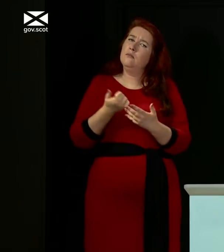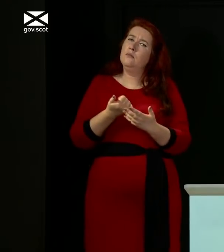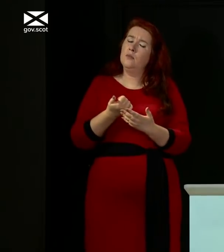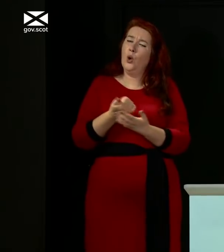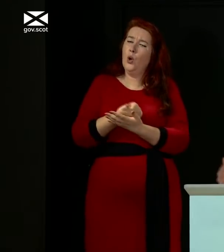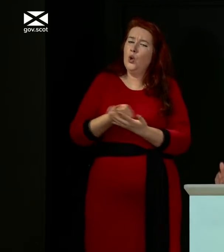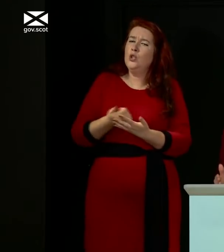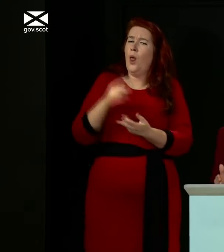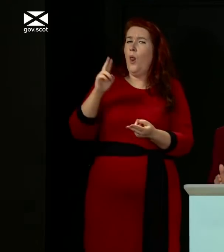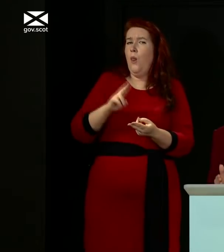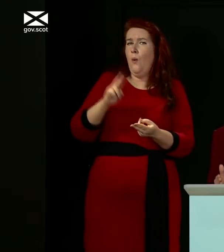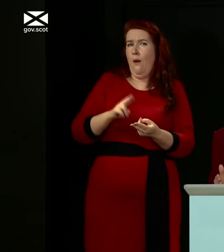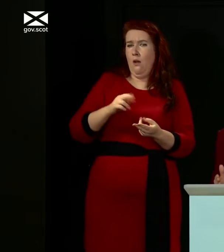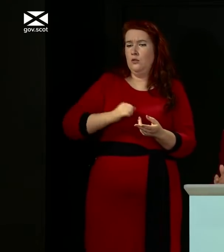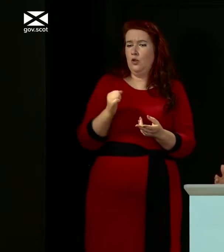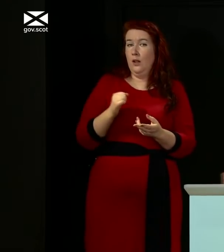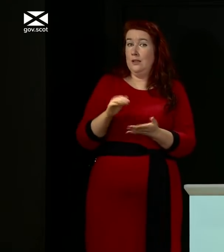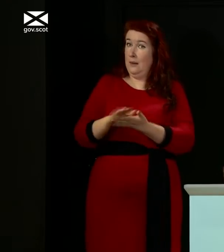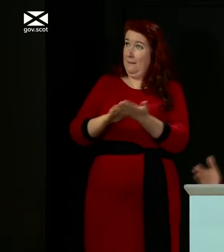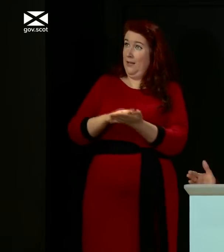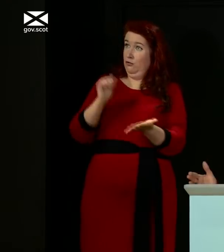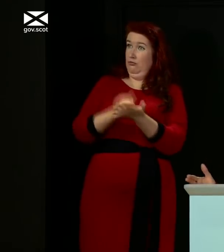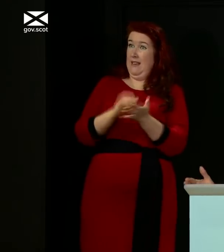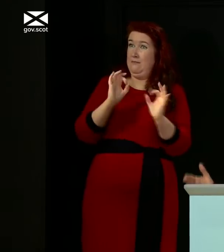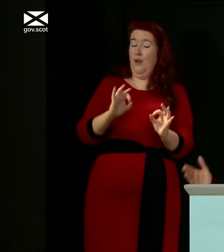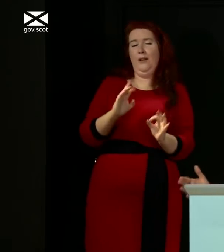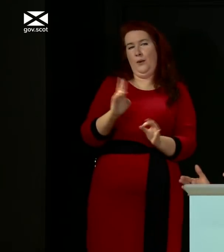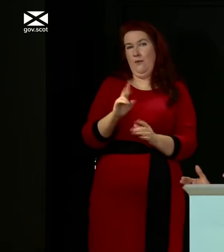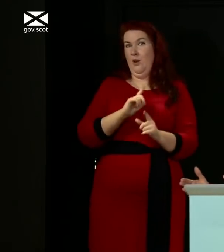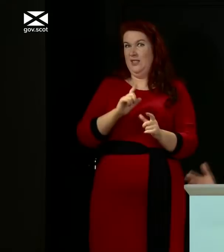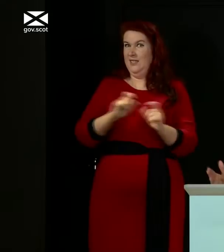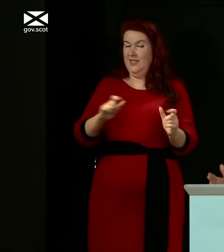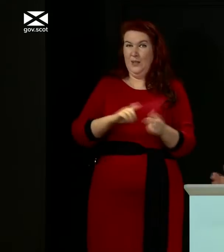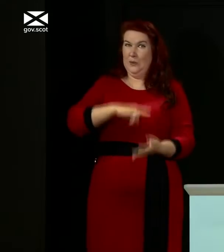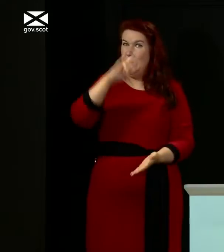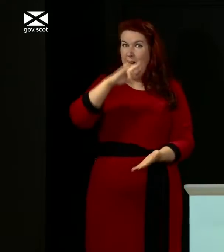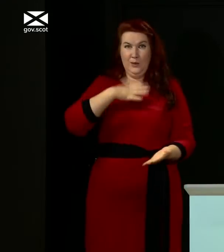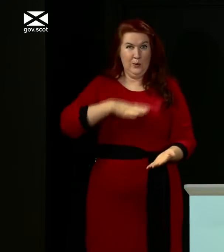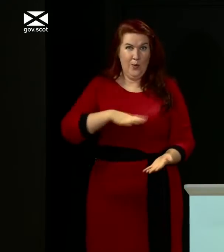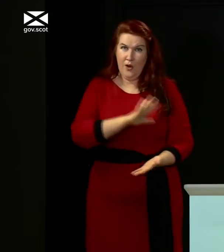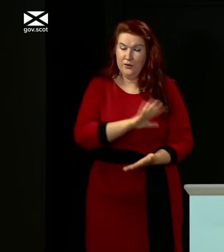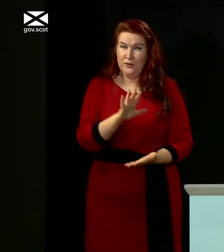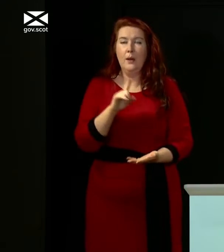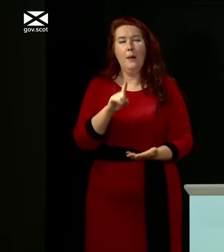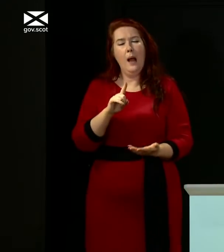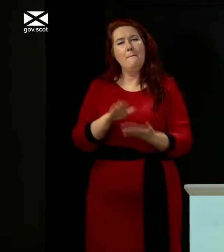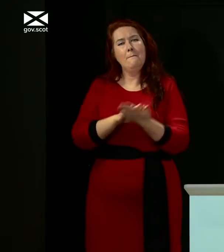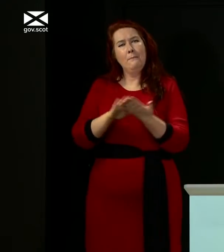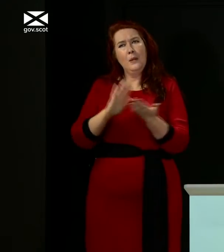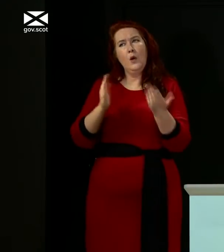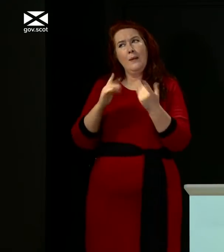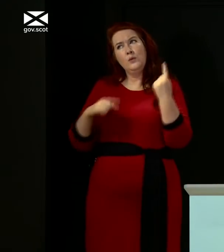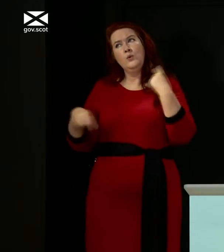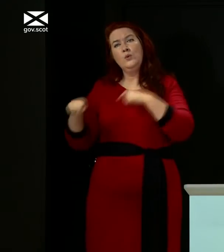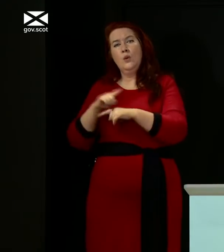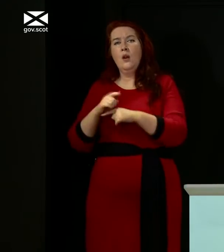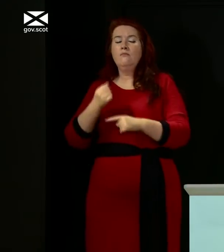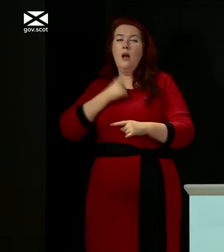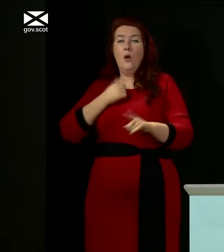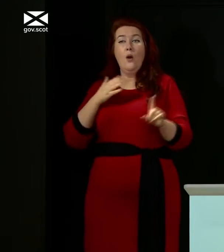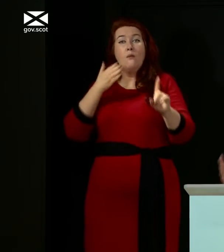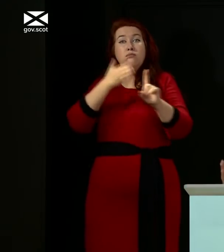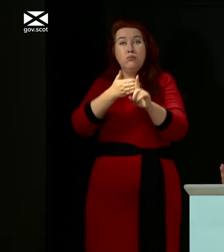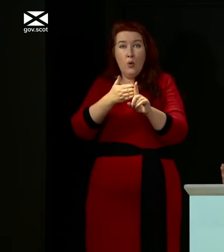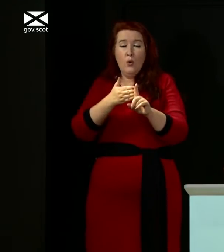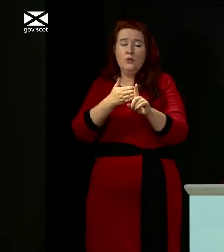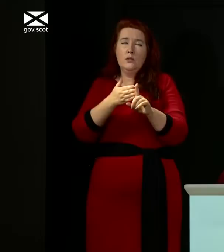many other places. Now, did that say we were doing everything right? No, because it was higher than we wanted it to be. But it suggested that overall, the approach we were taking,